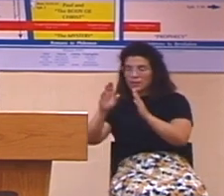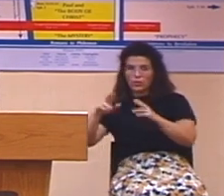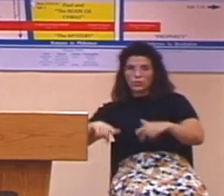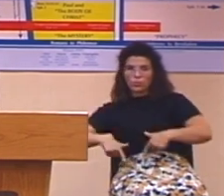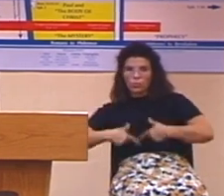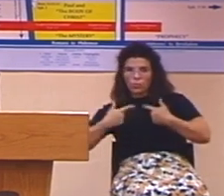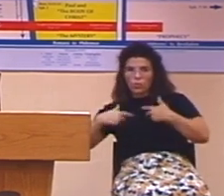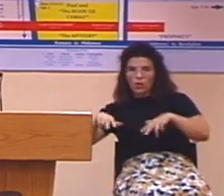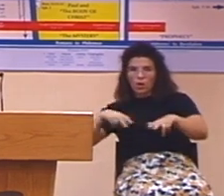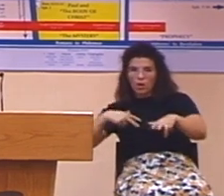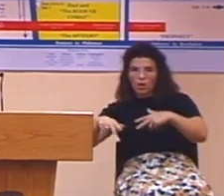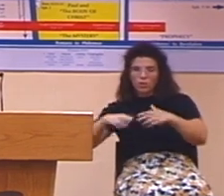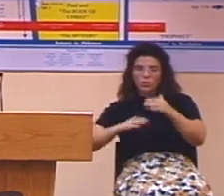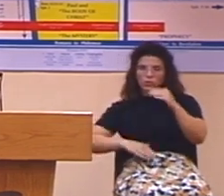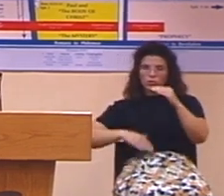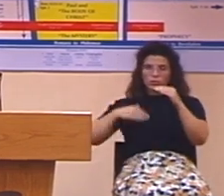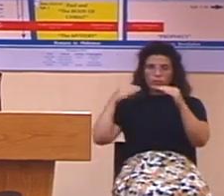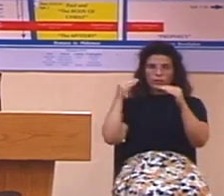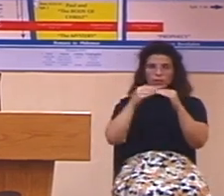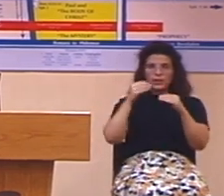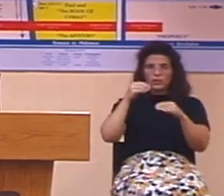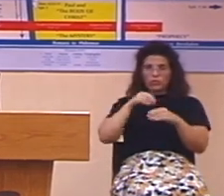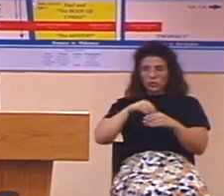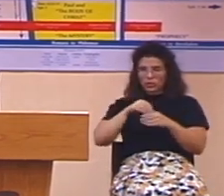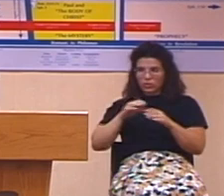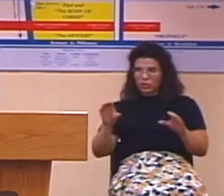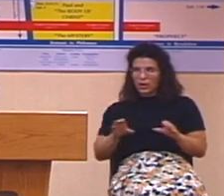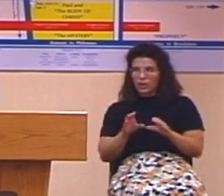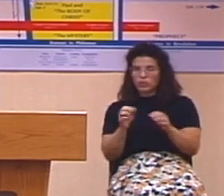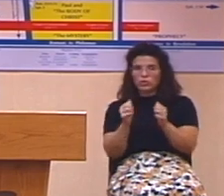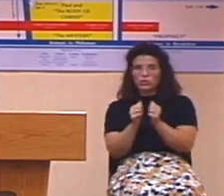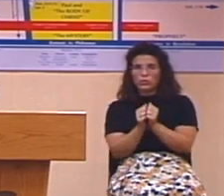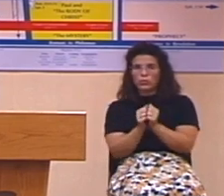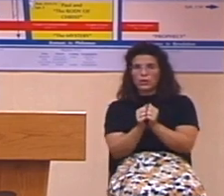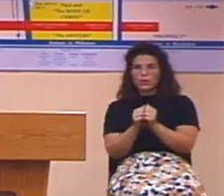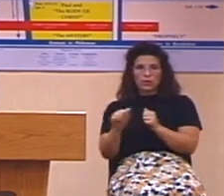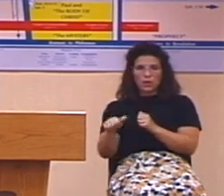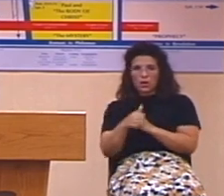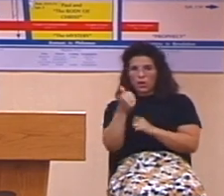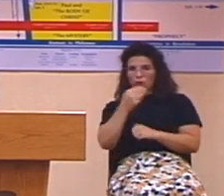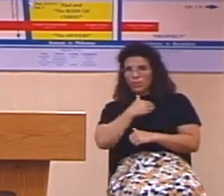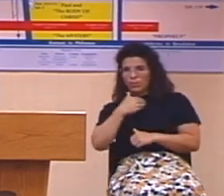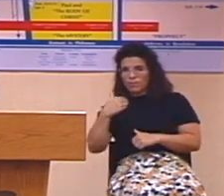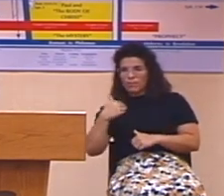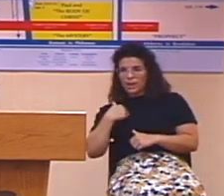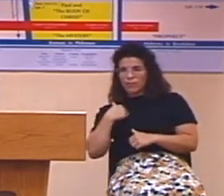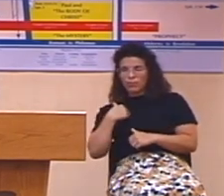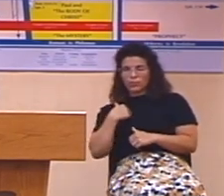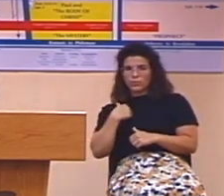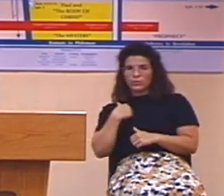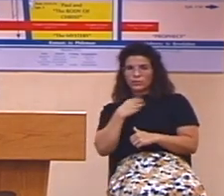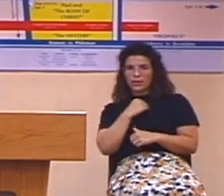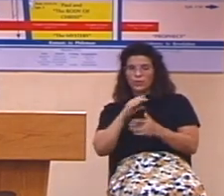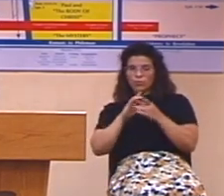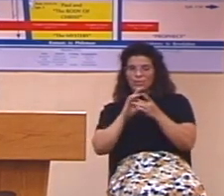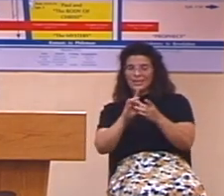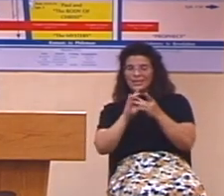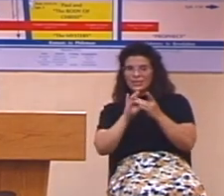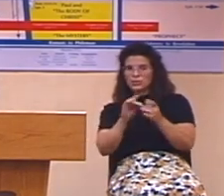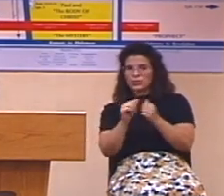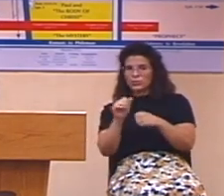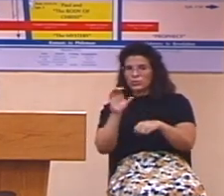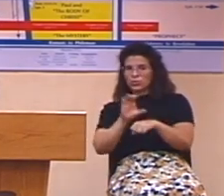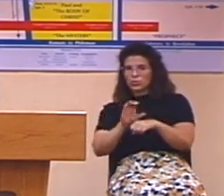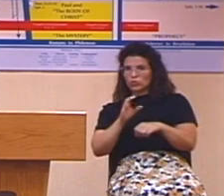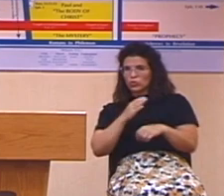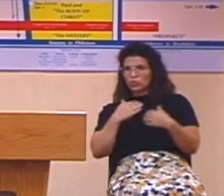your justification, your interaction with the other members and relationships with the church,